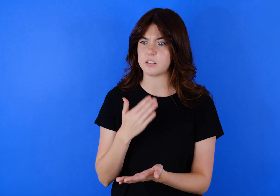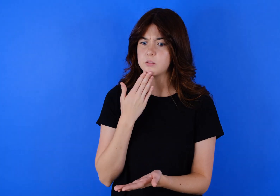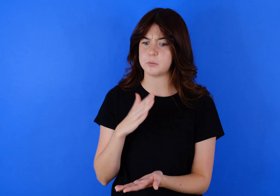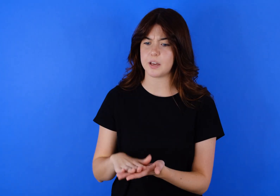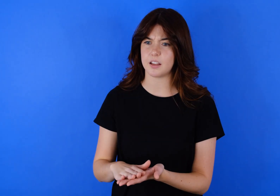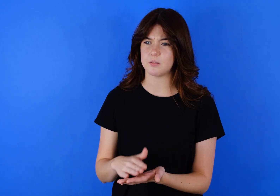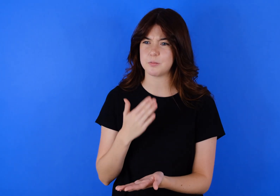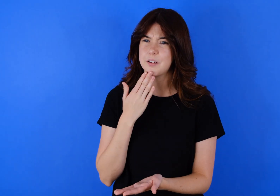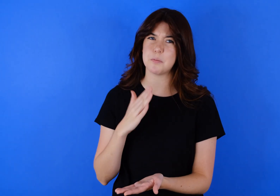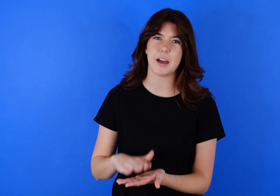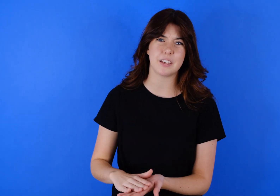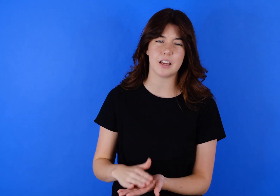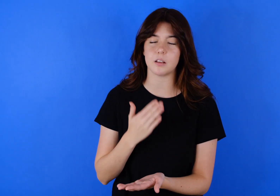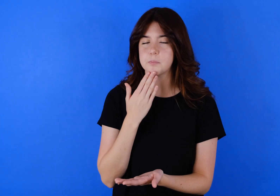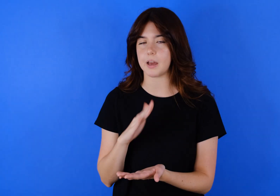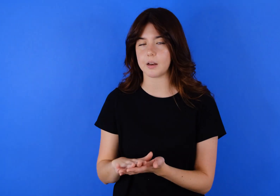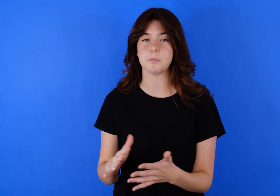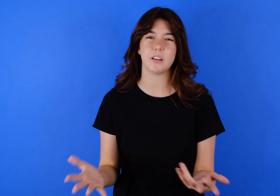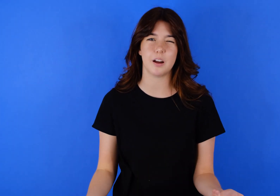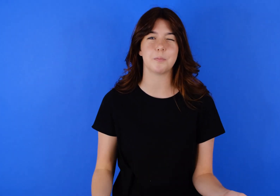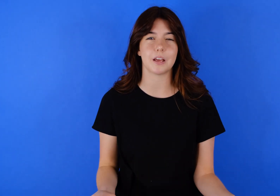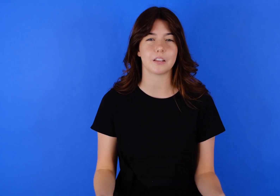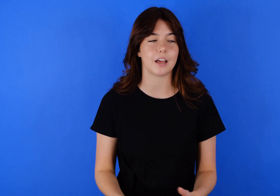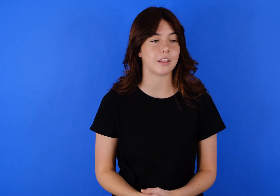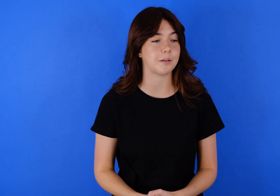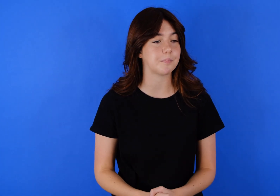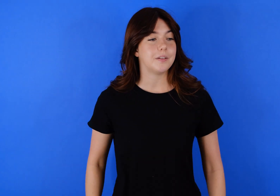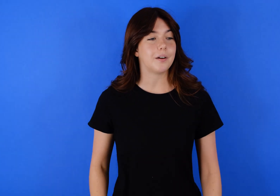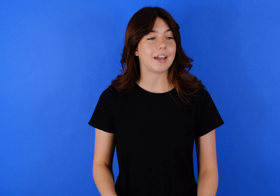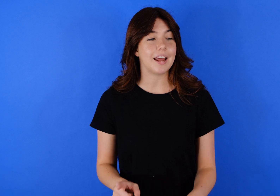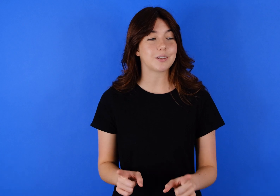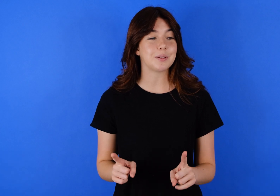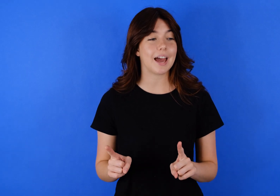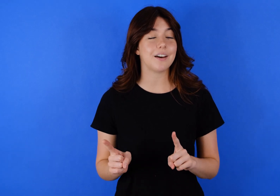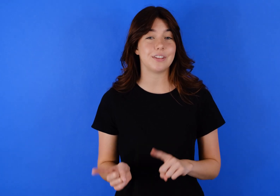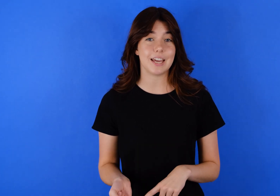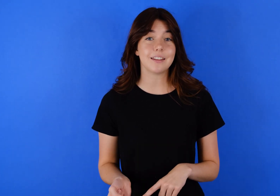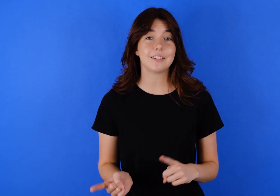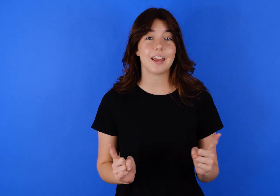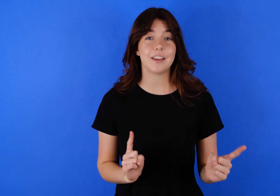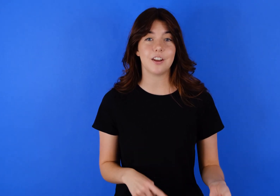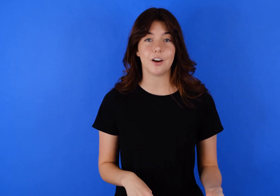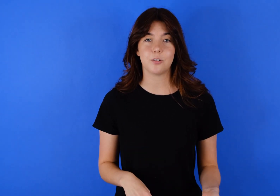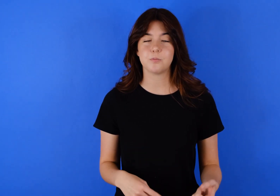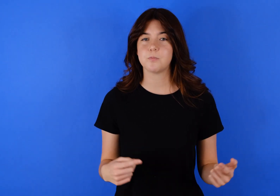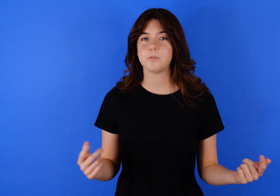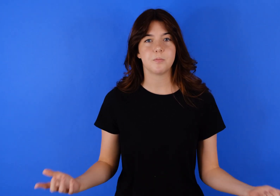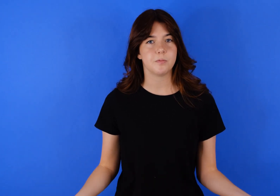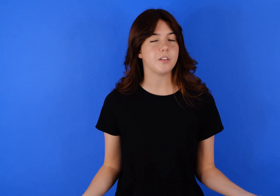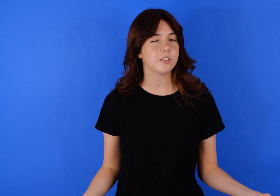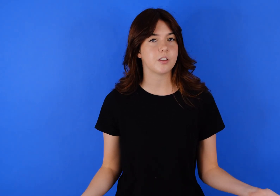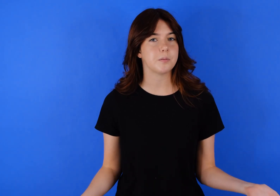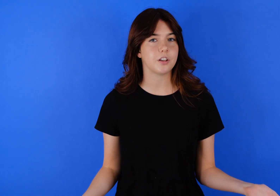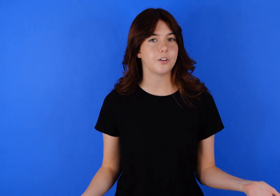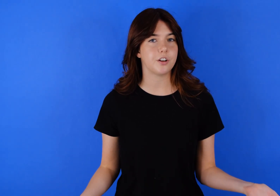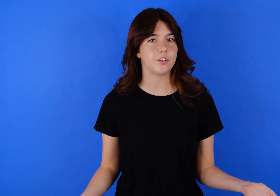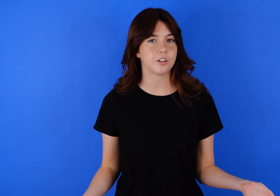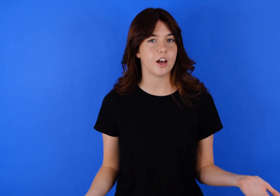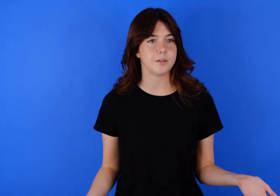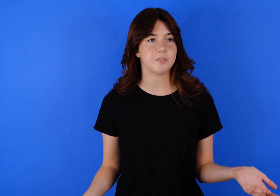It's bad. I'm having a bad day. Bad. That kind of thing. Okay, next we have yes and no. These are something you're going to use a lot, saying